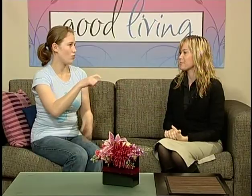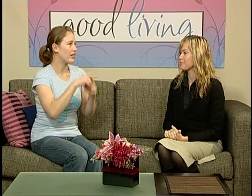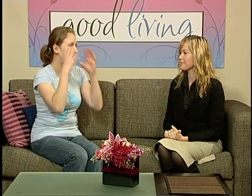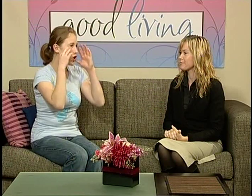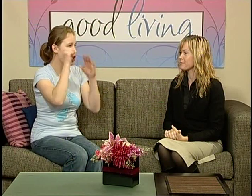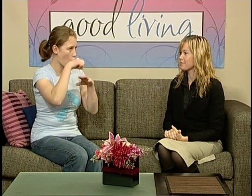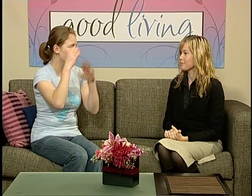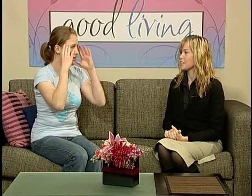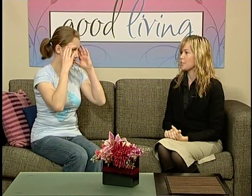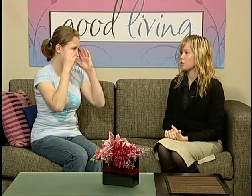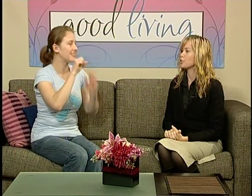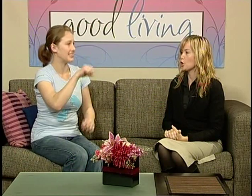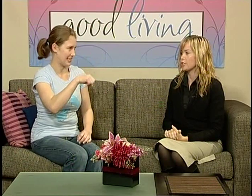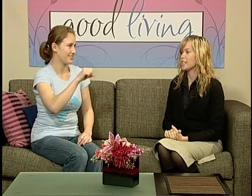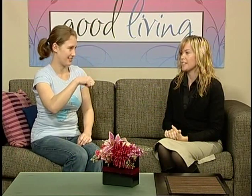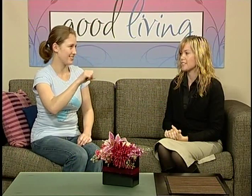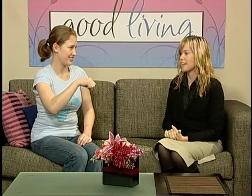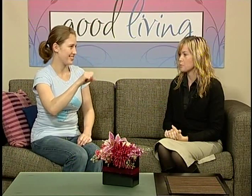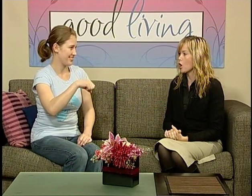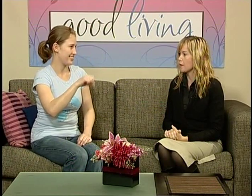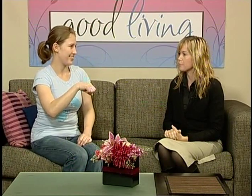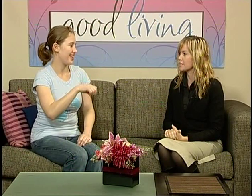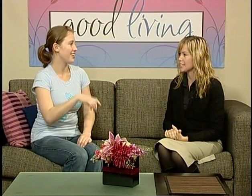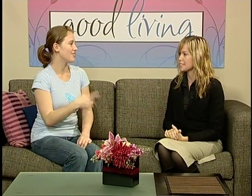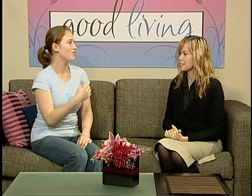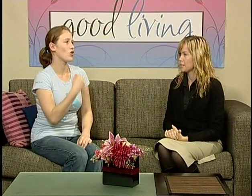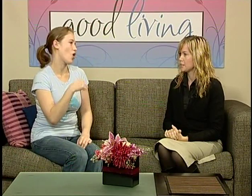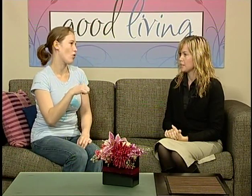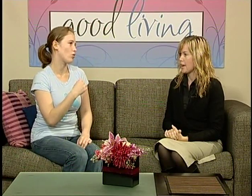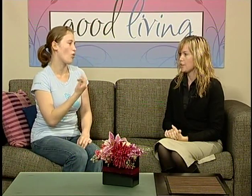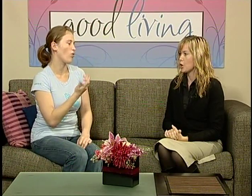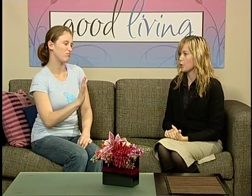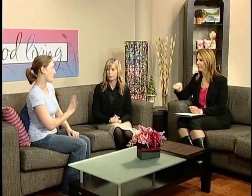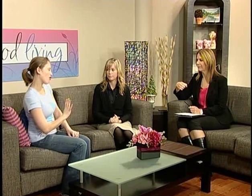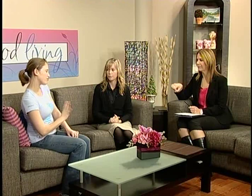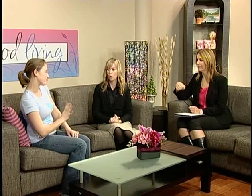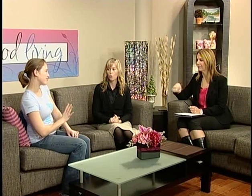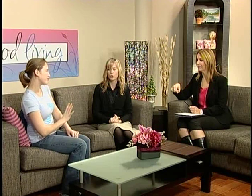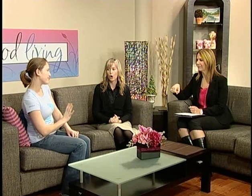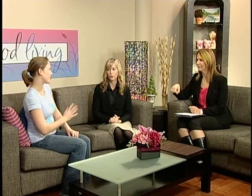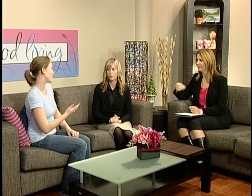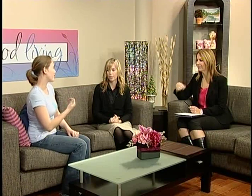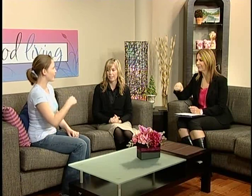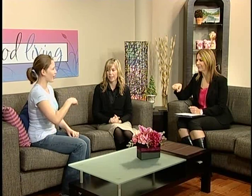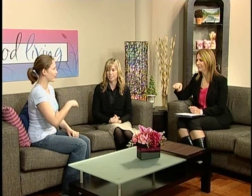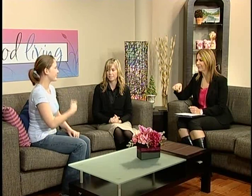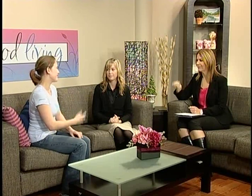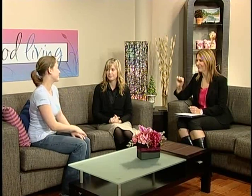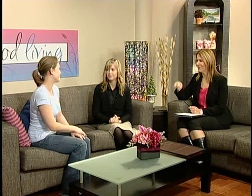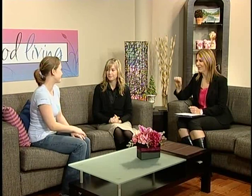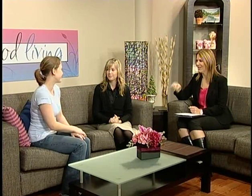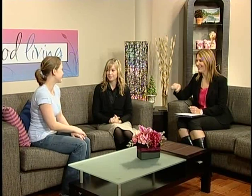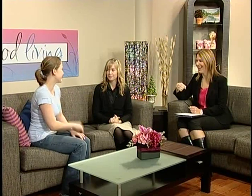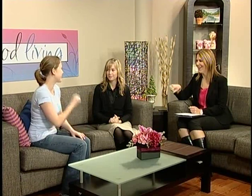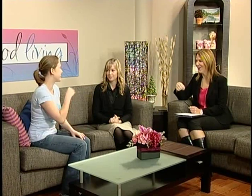Yes. And you're nodding your head at the same time. Yes and no. Or no, like that.